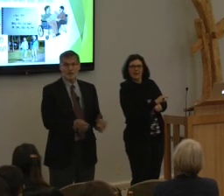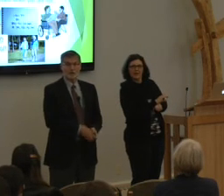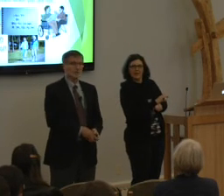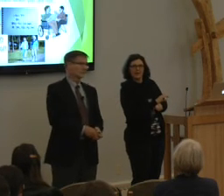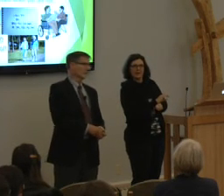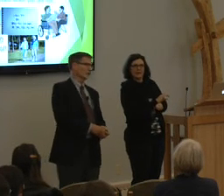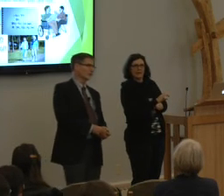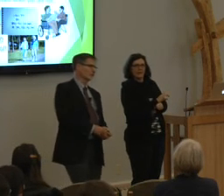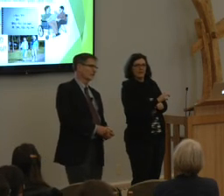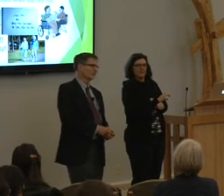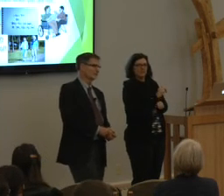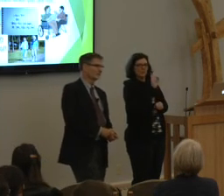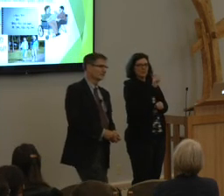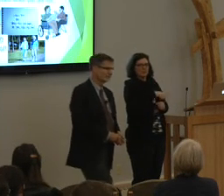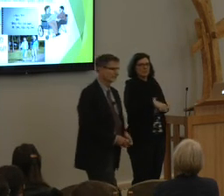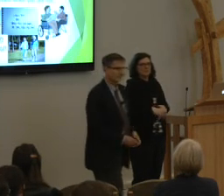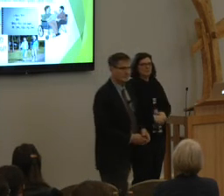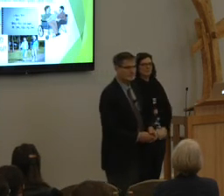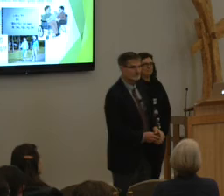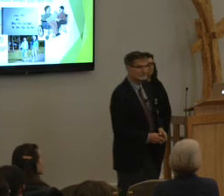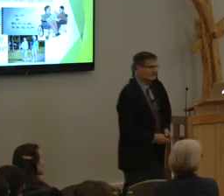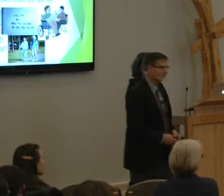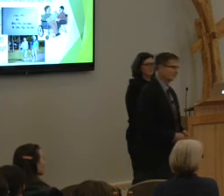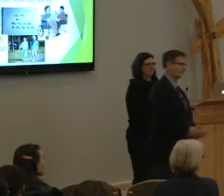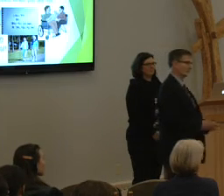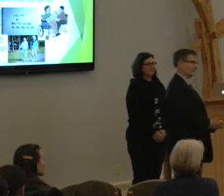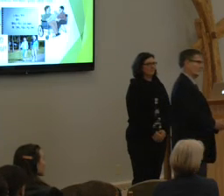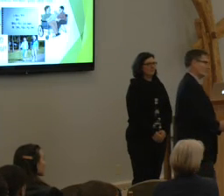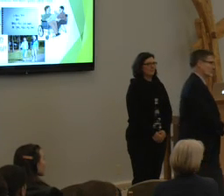So, thank you. Questions?